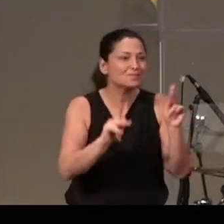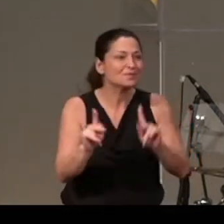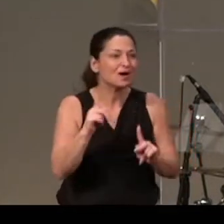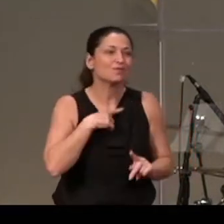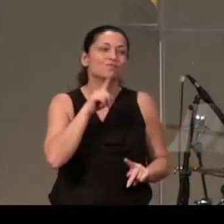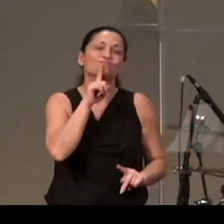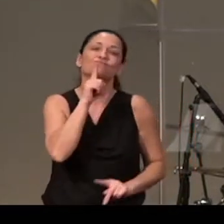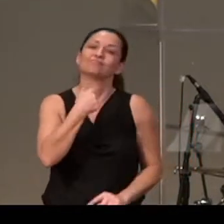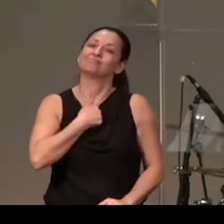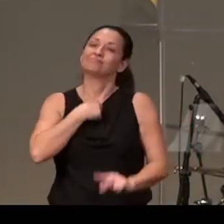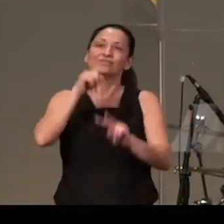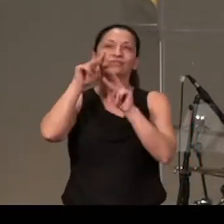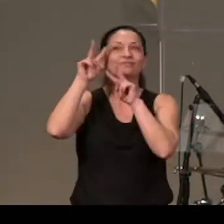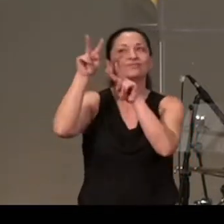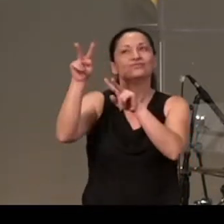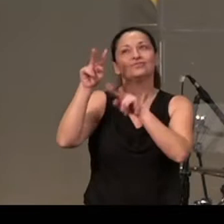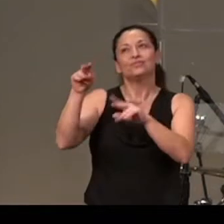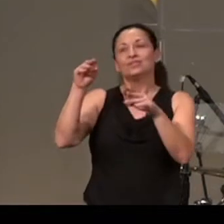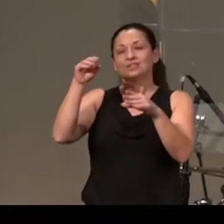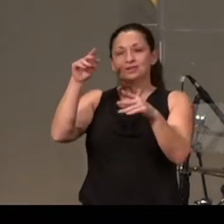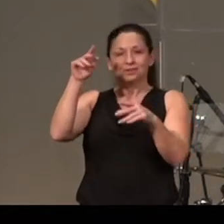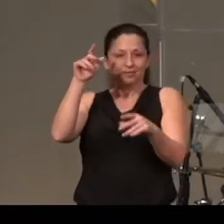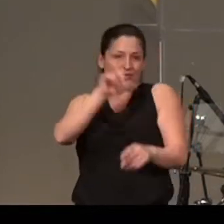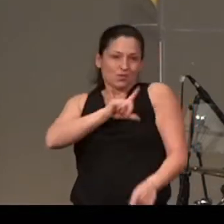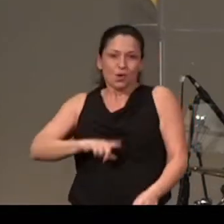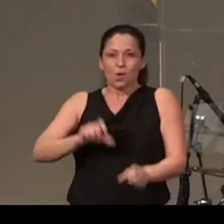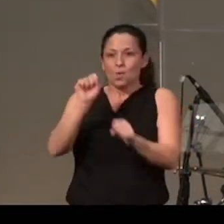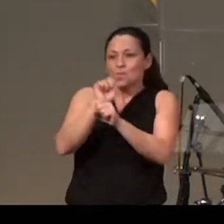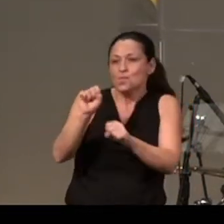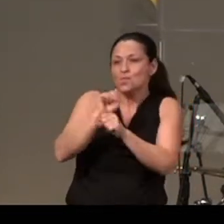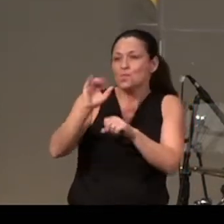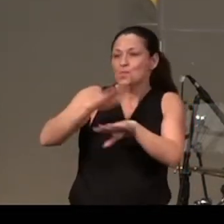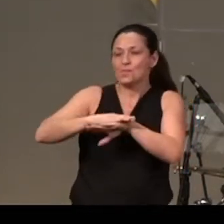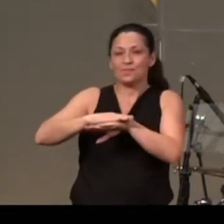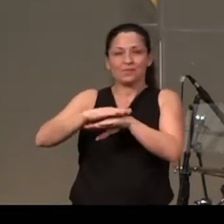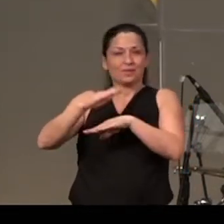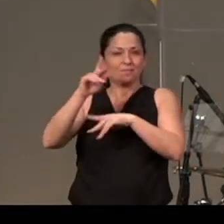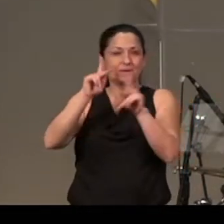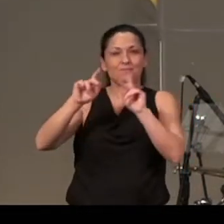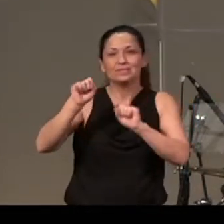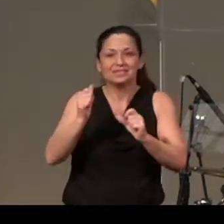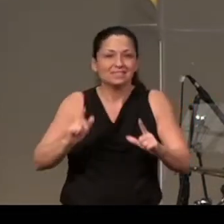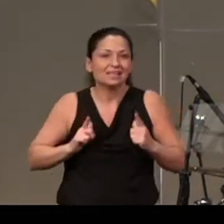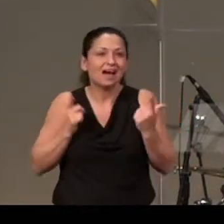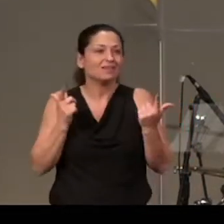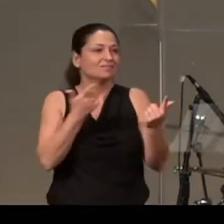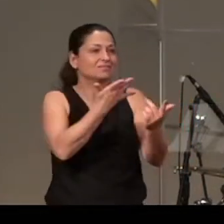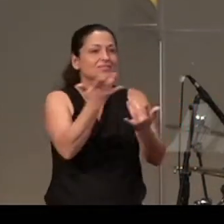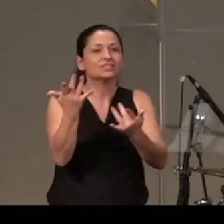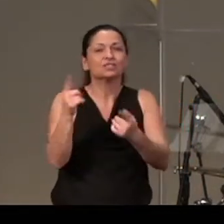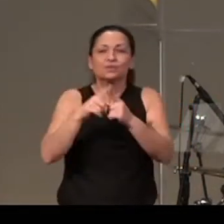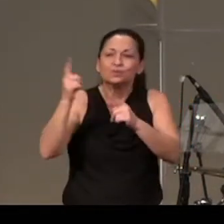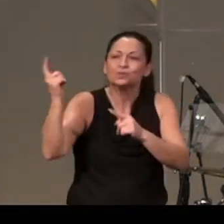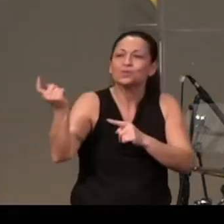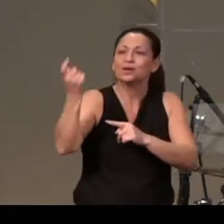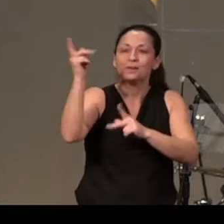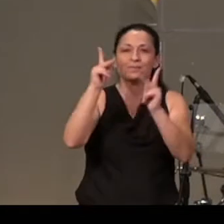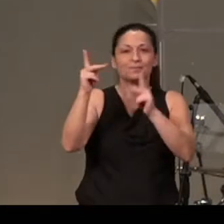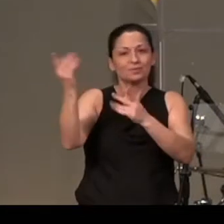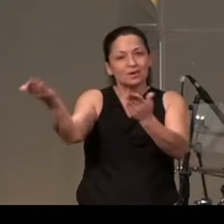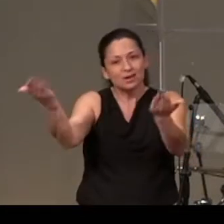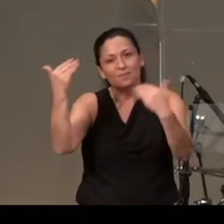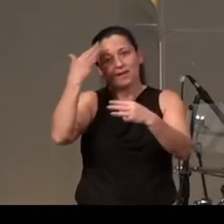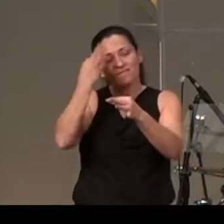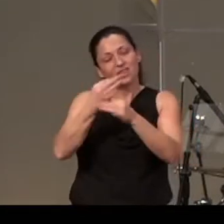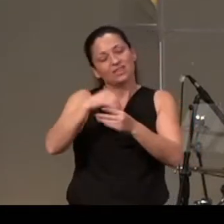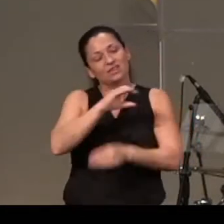forward to the Lord working in the lives of so many of us in the coming year that we have a chance to lead someone we love to faith in Christ. And I